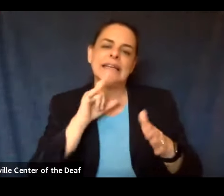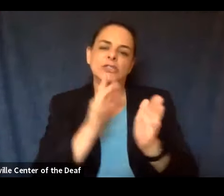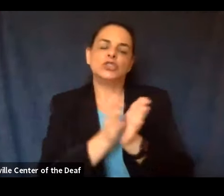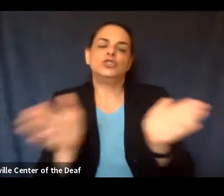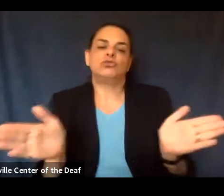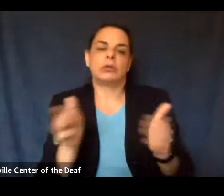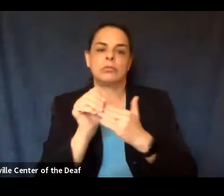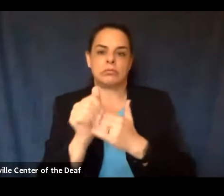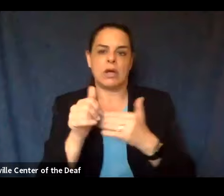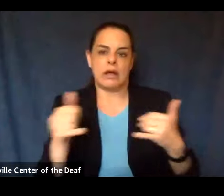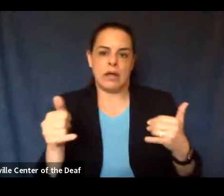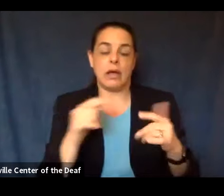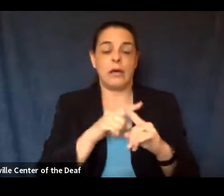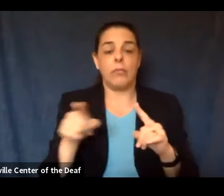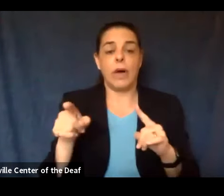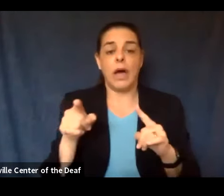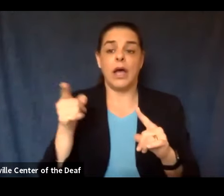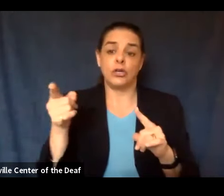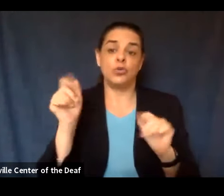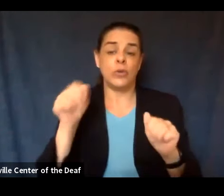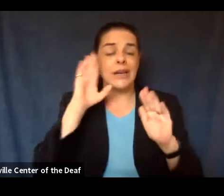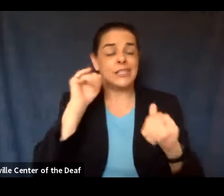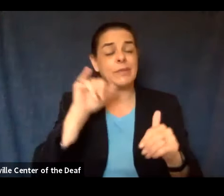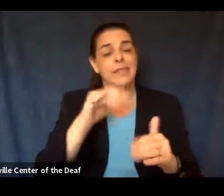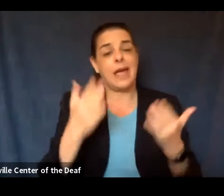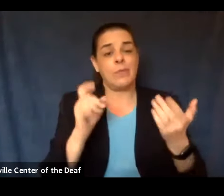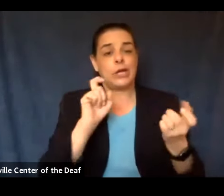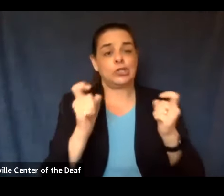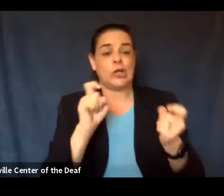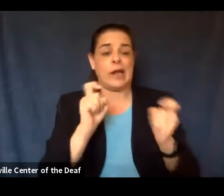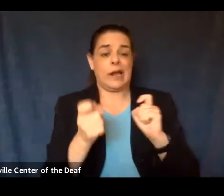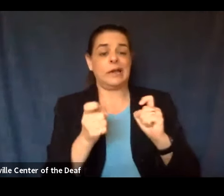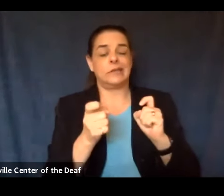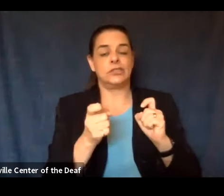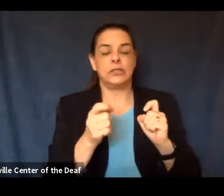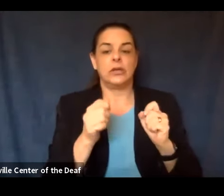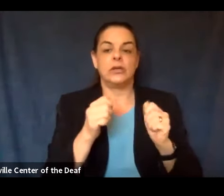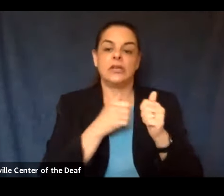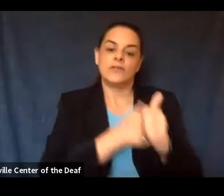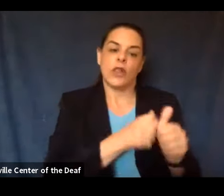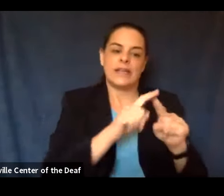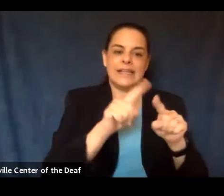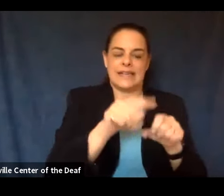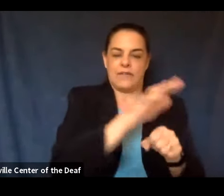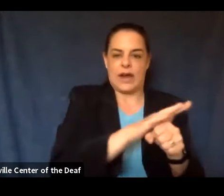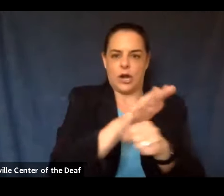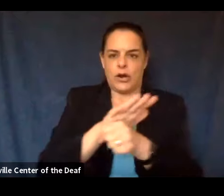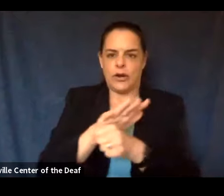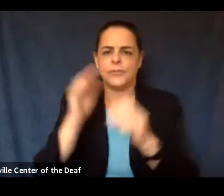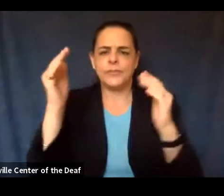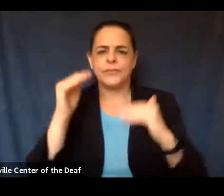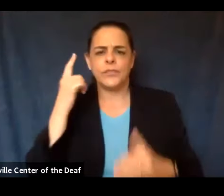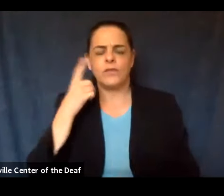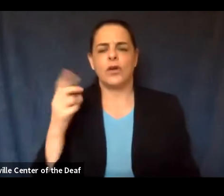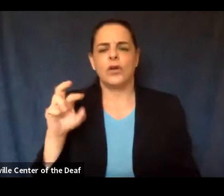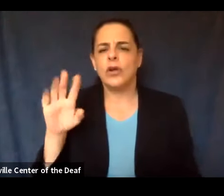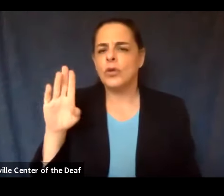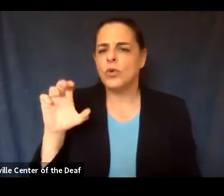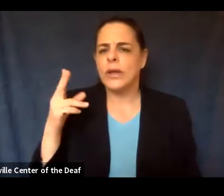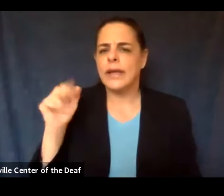but you can expect that may be adjusted by the different systems. Next question is for Dr. Buchanan